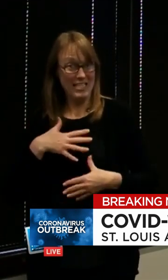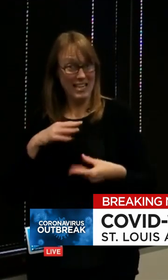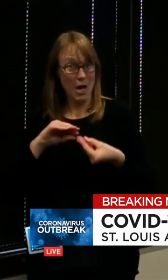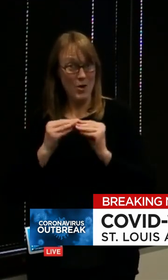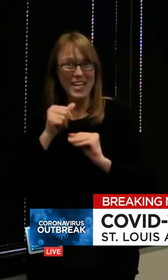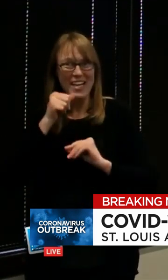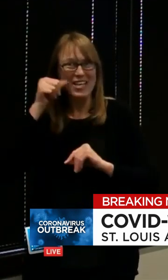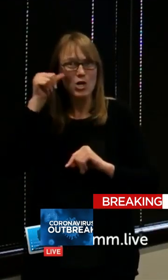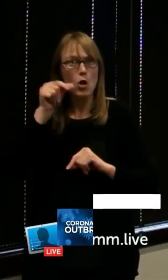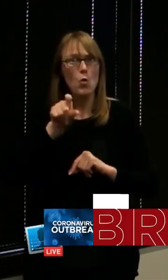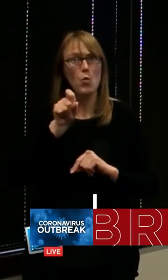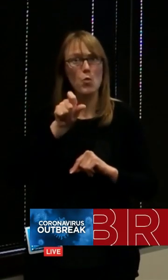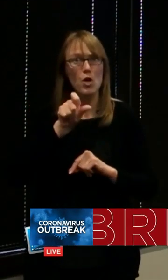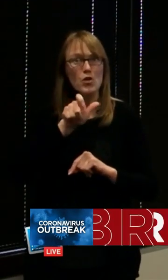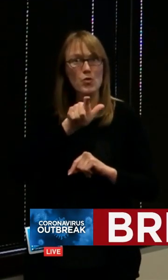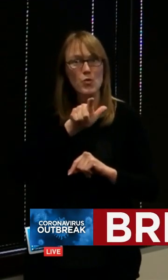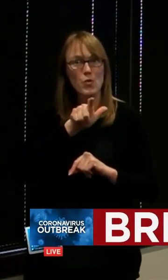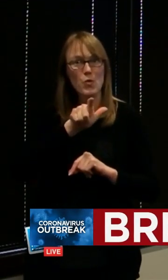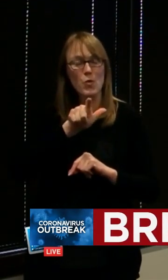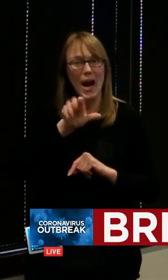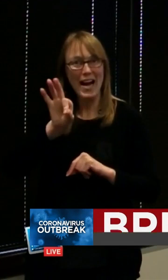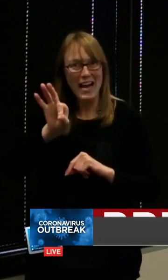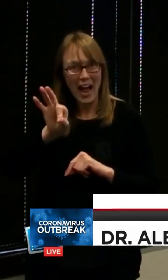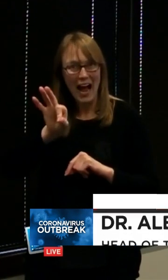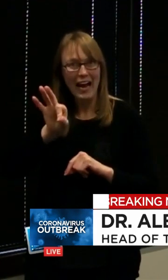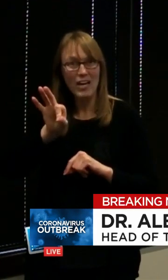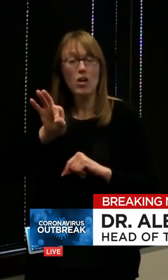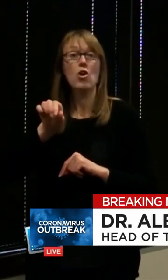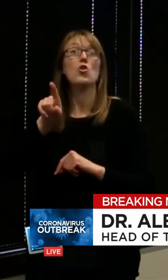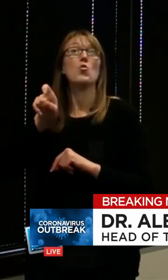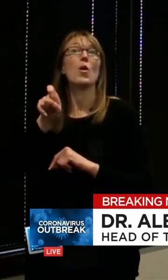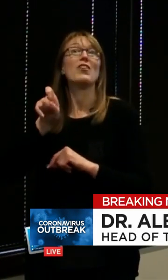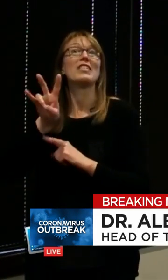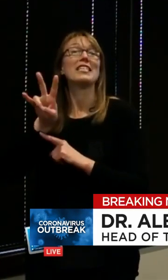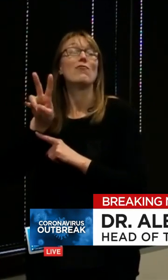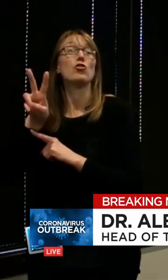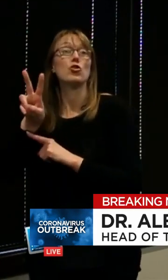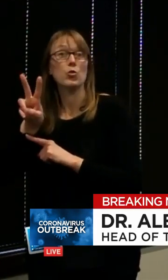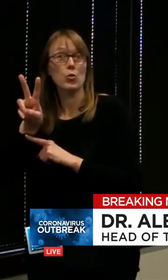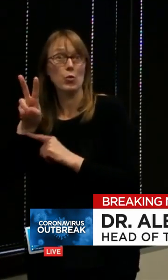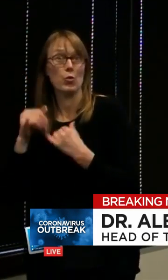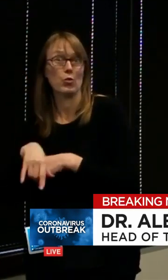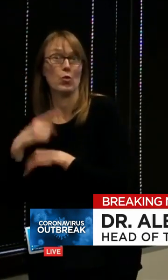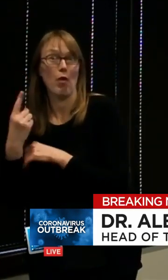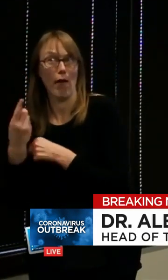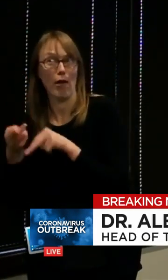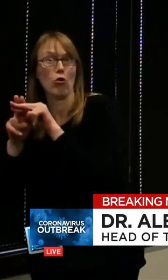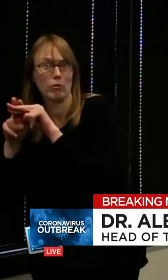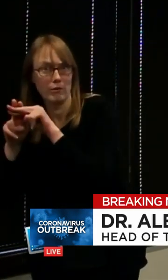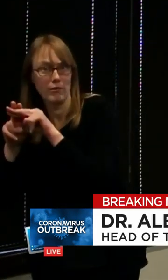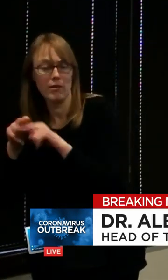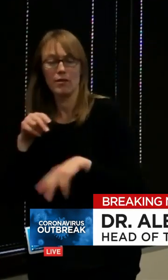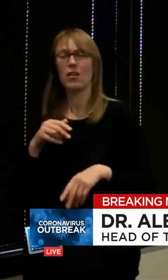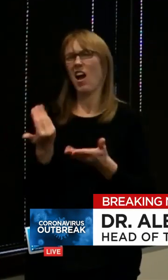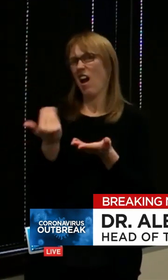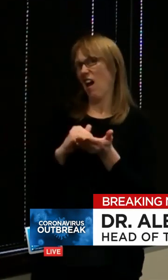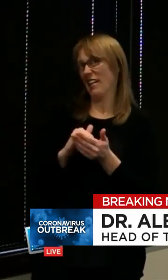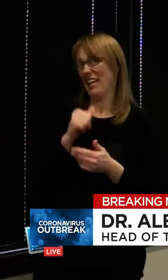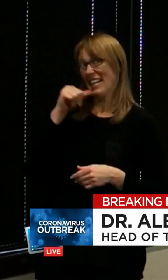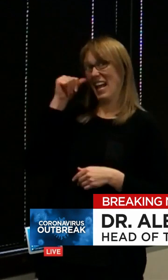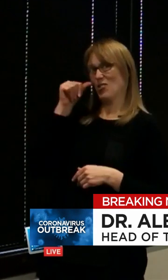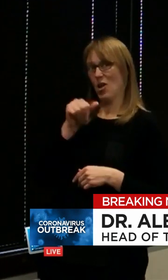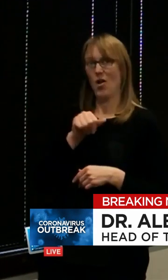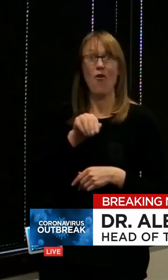to 172 today. So let me repeat those numbers for you. Yesterday we had